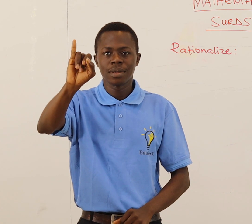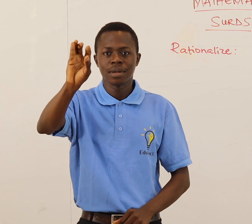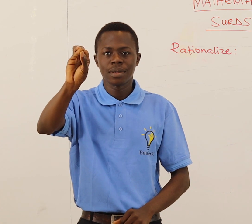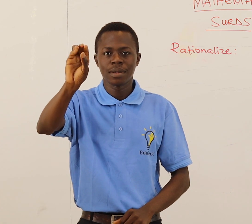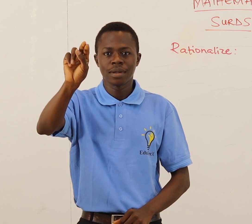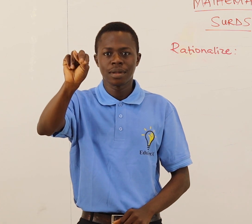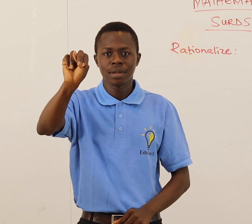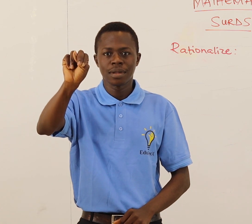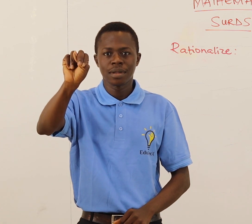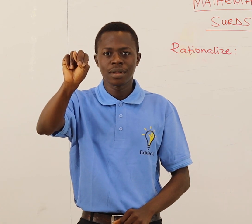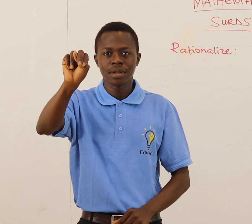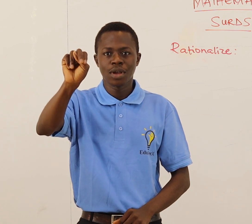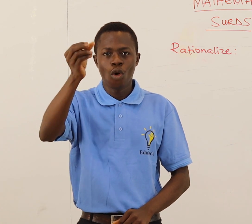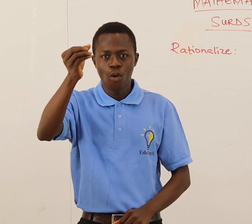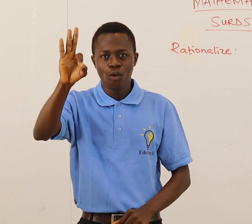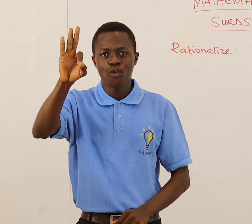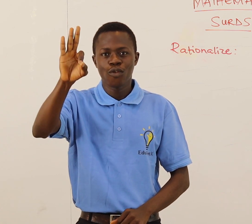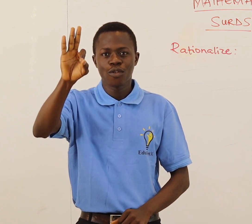of surds.